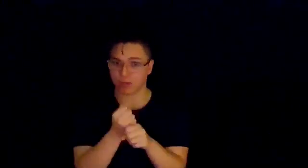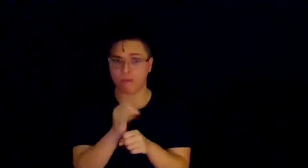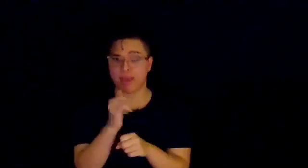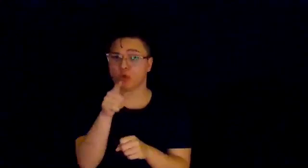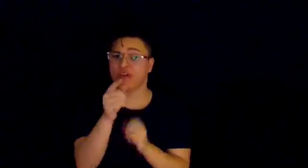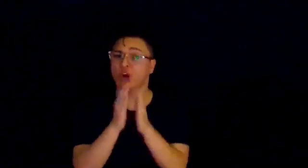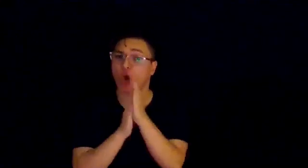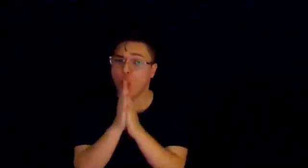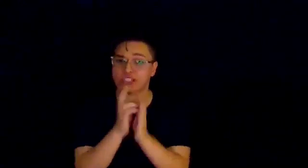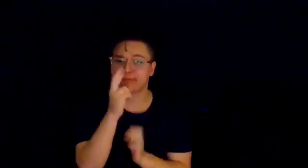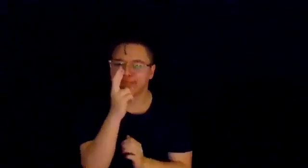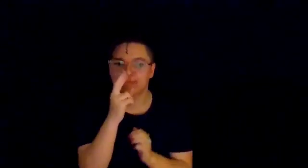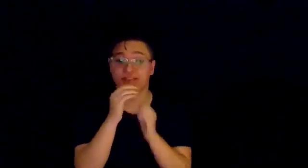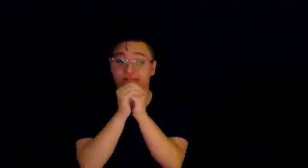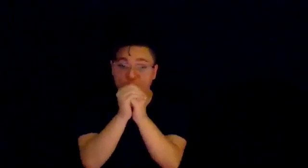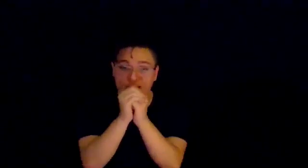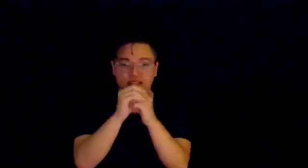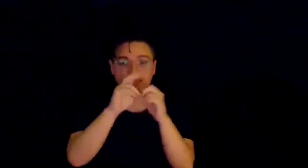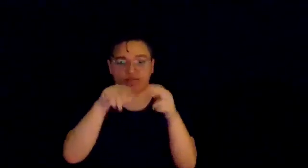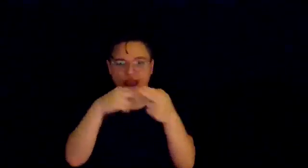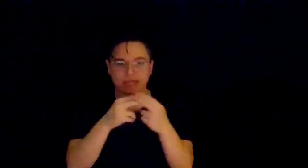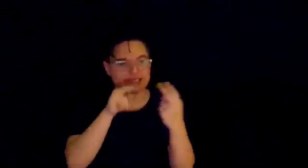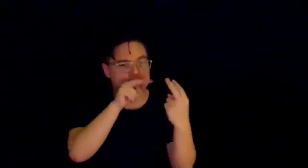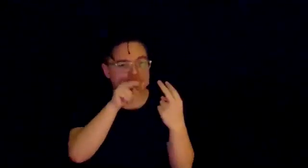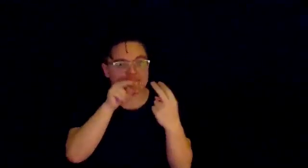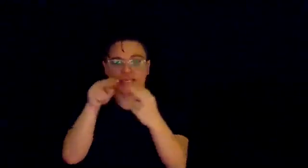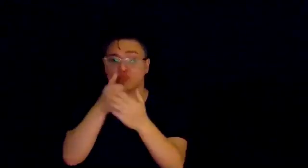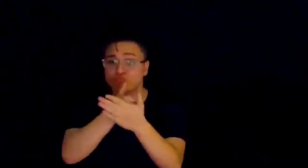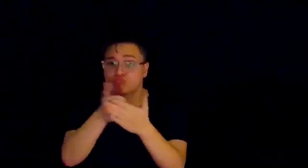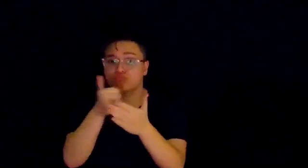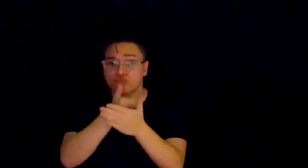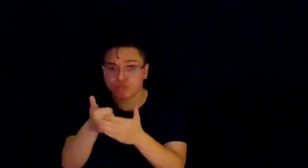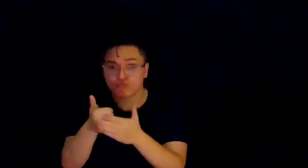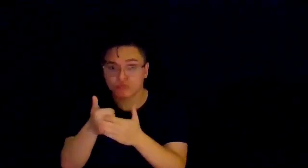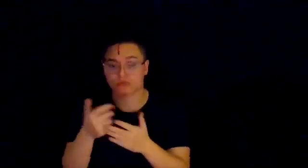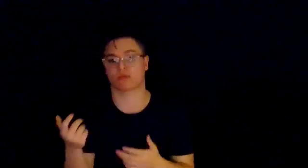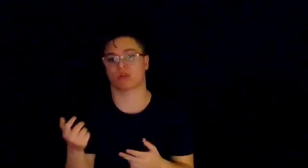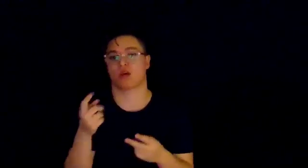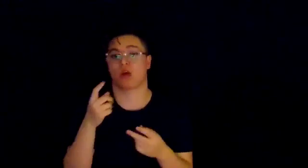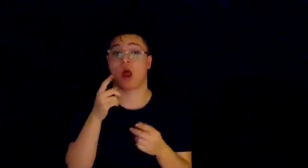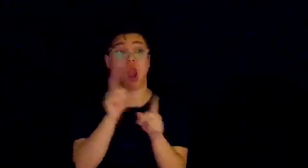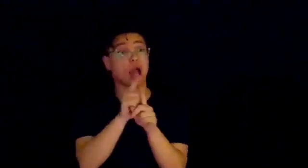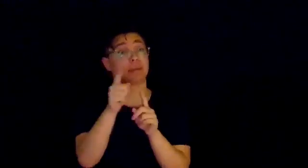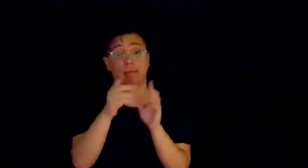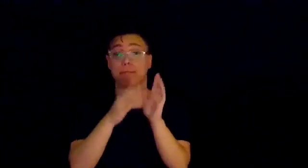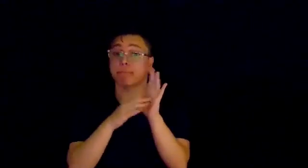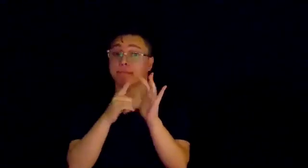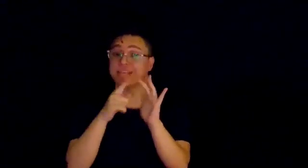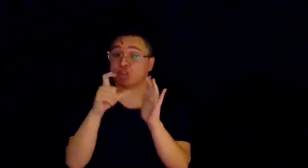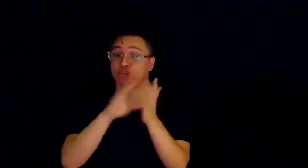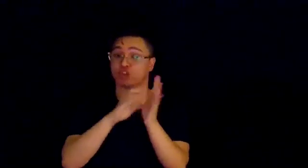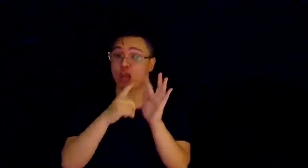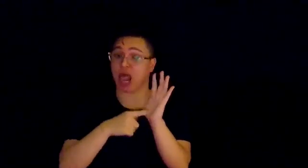not disability supports, but we will ask if you have any really close friends or family that you see regularly.